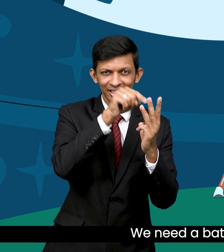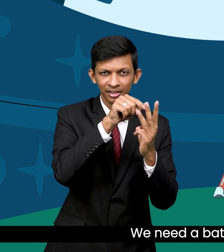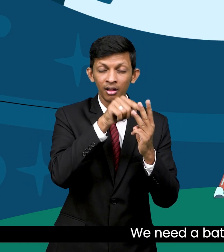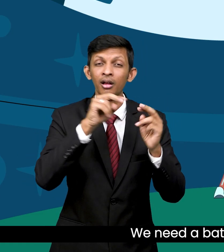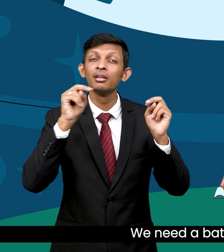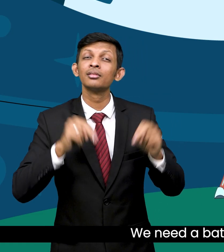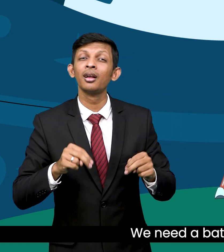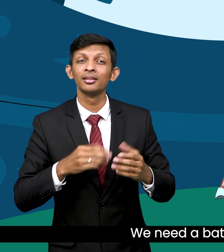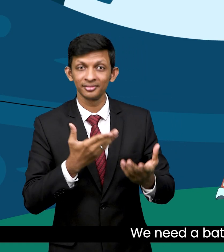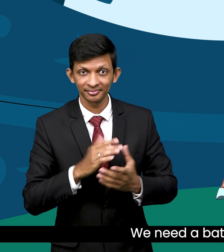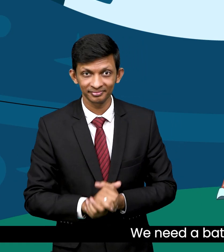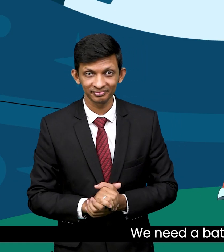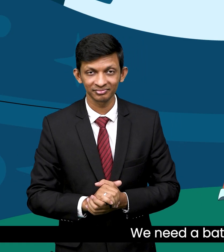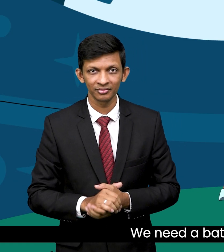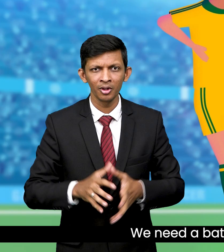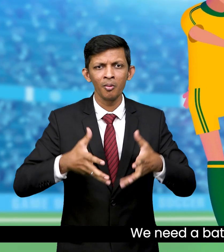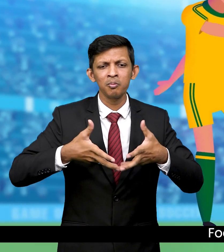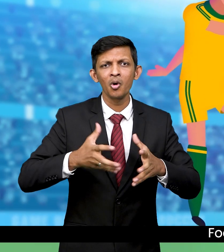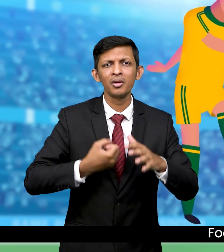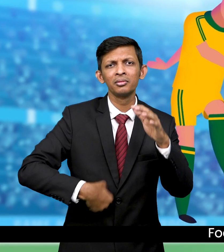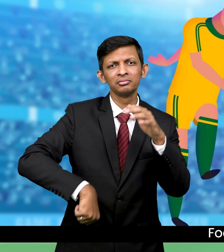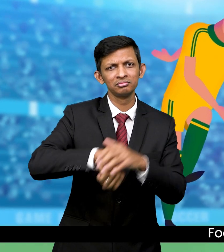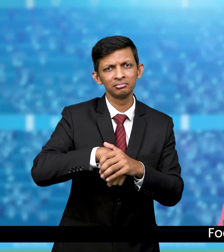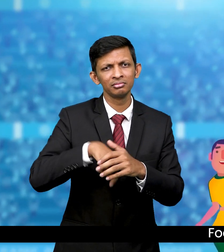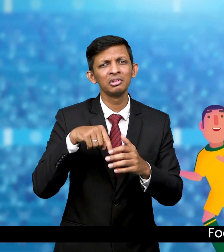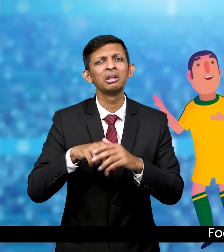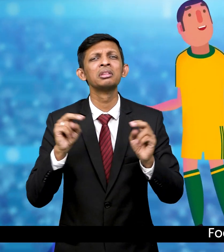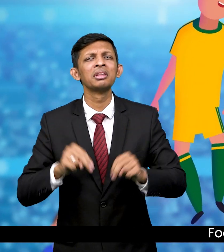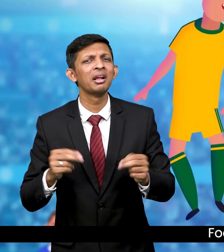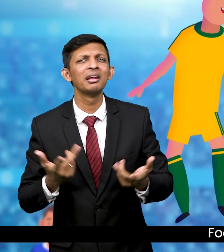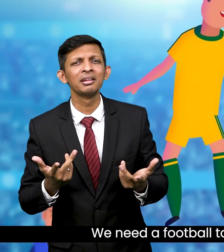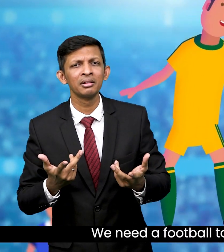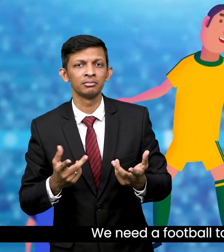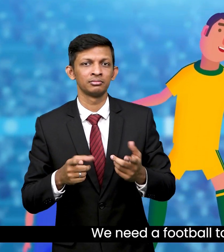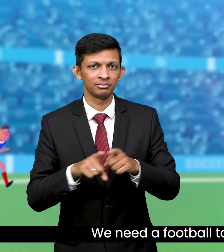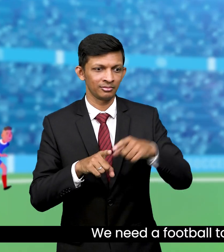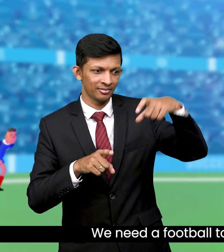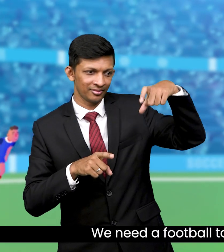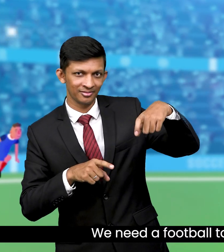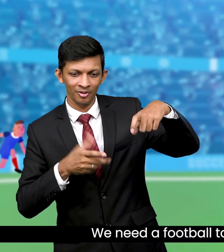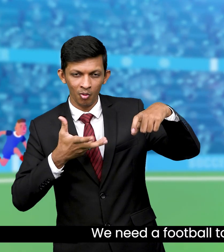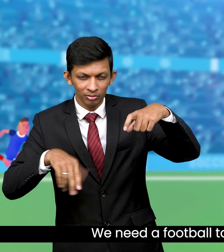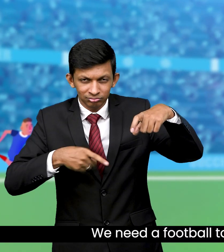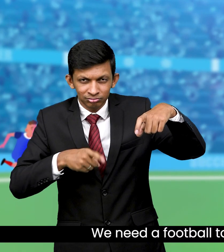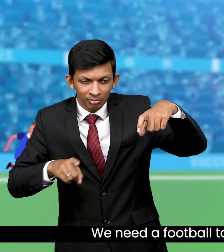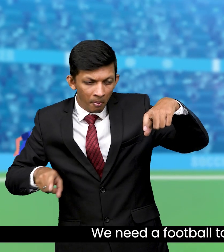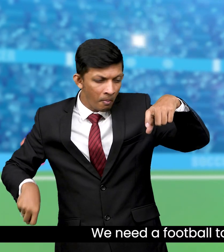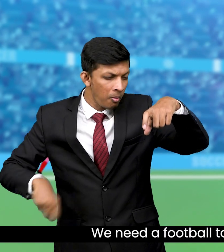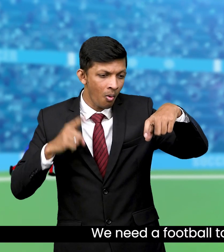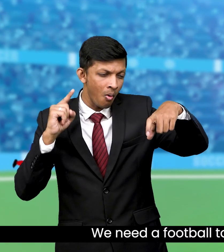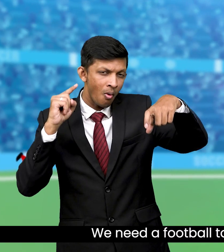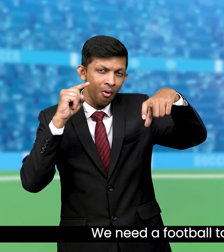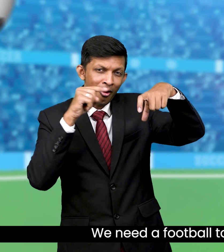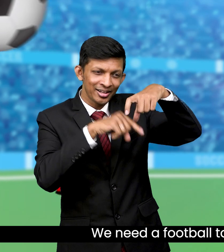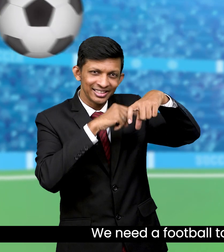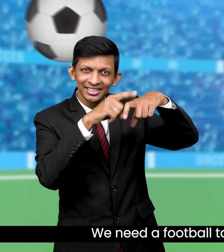Football. We need a football to play in the